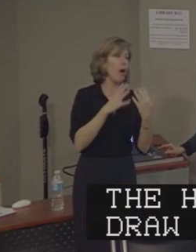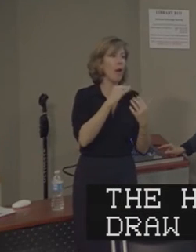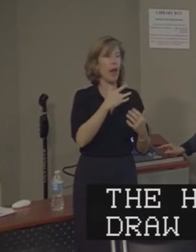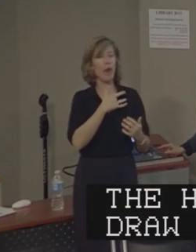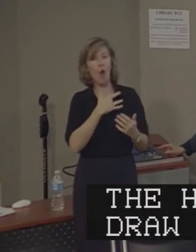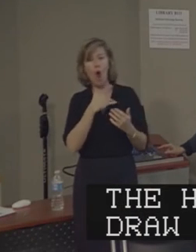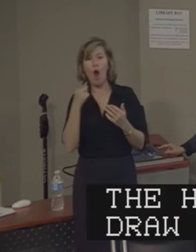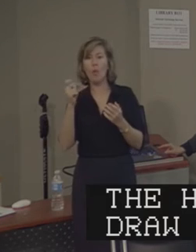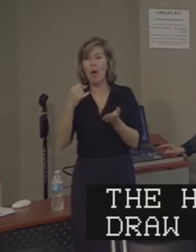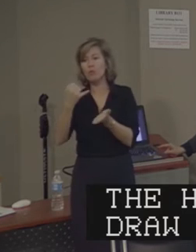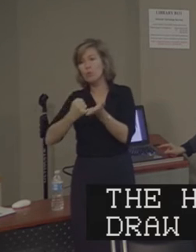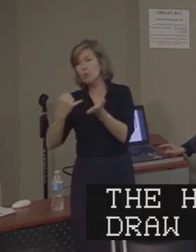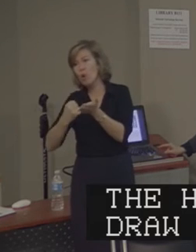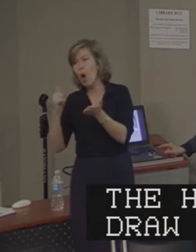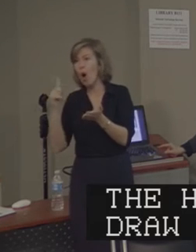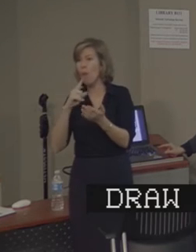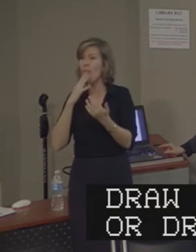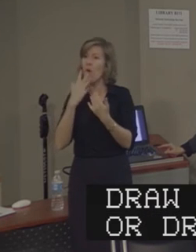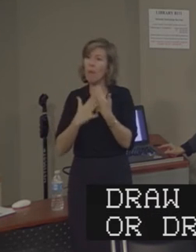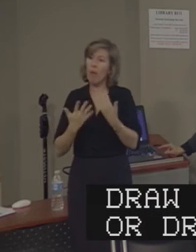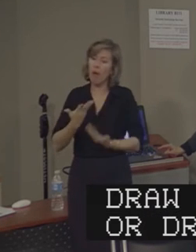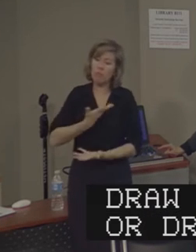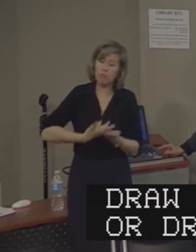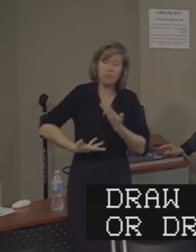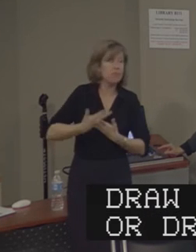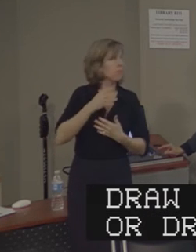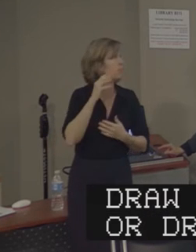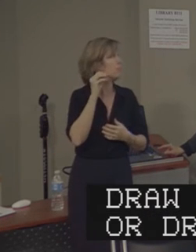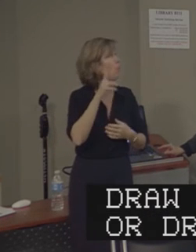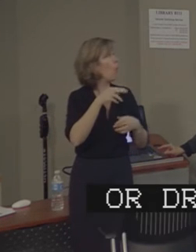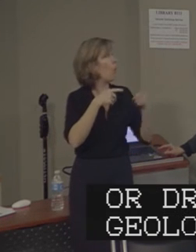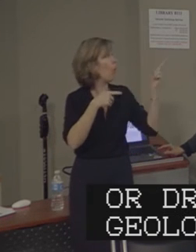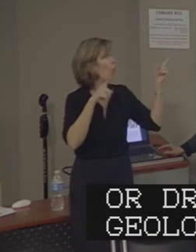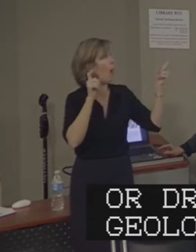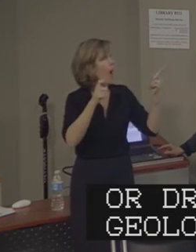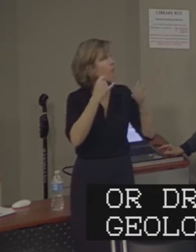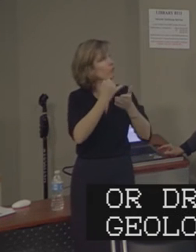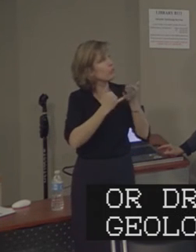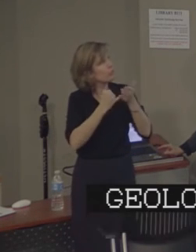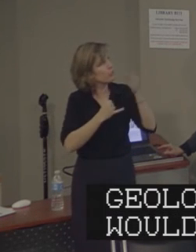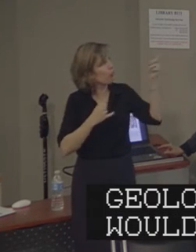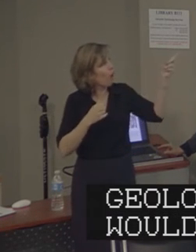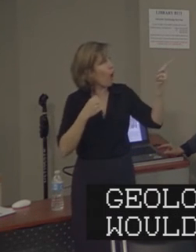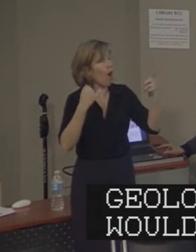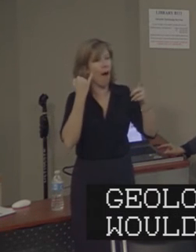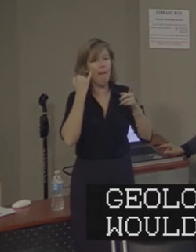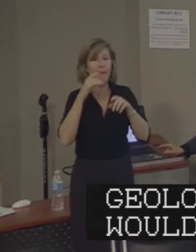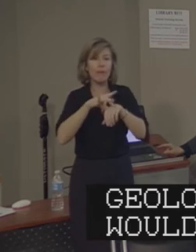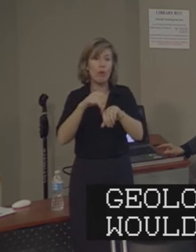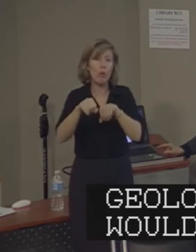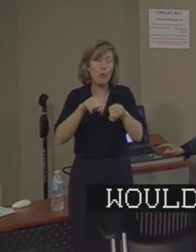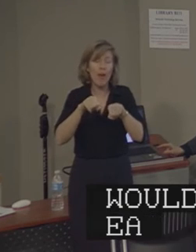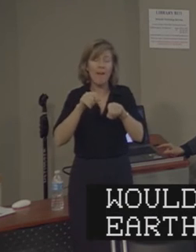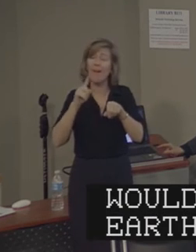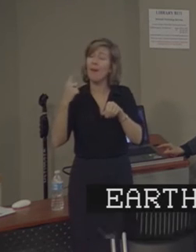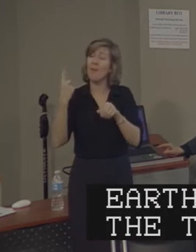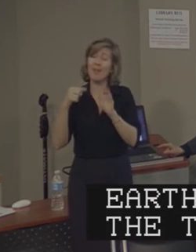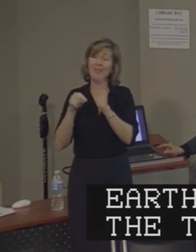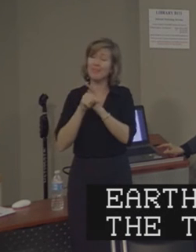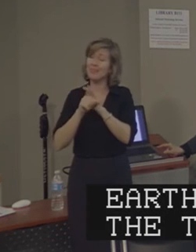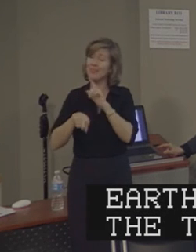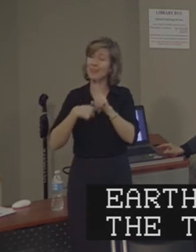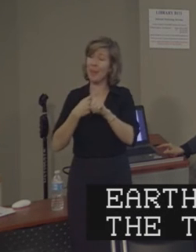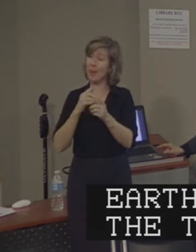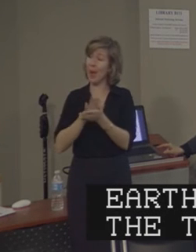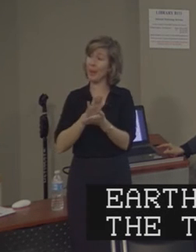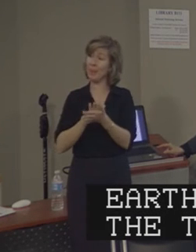something on this geological diagram to show what would happen if there was an earthquake. The trouble with paper and pencil worksheets when they're used